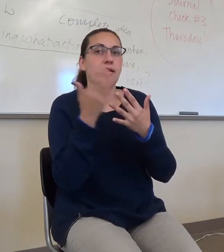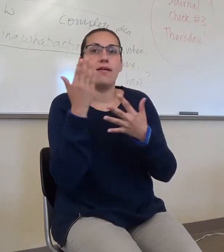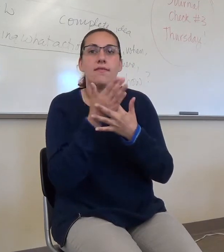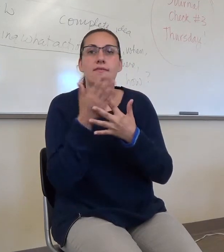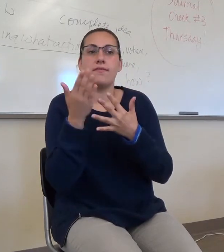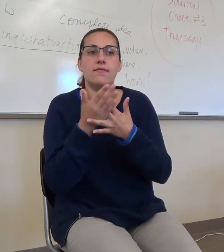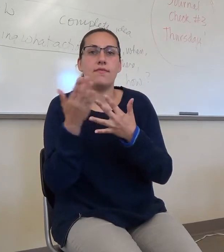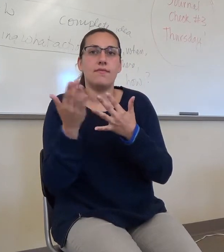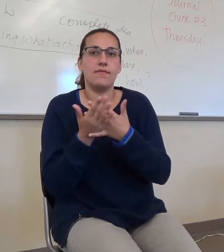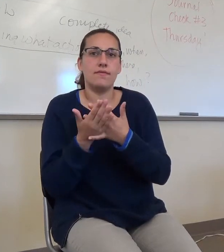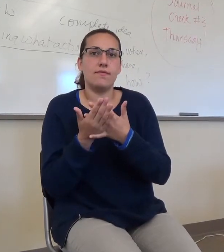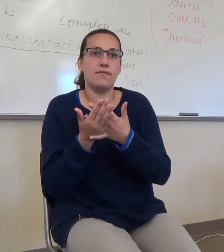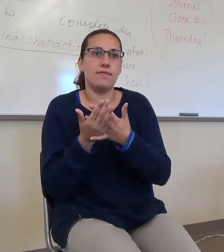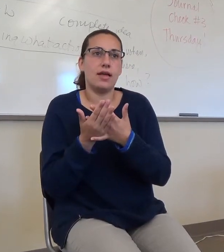use, lawsuits.